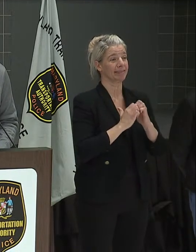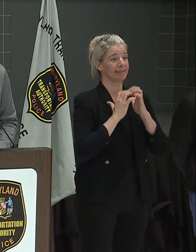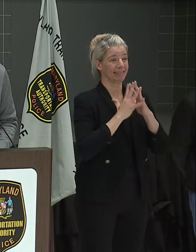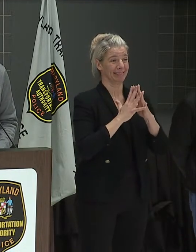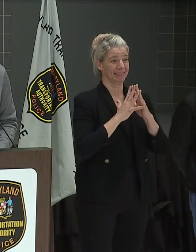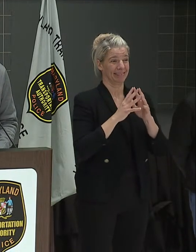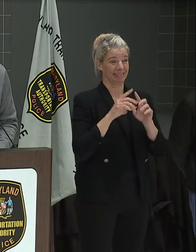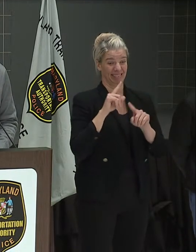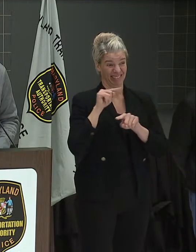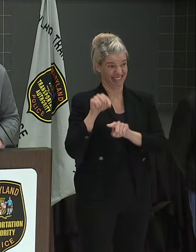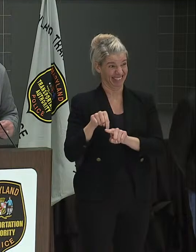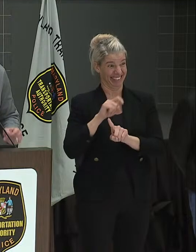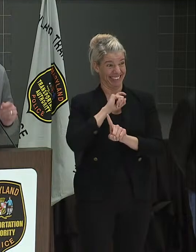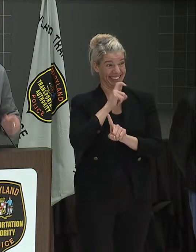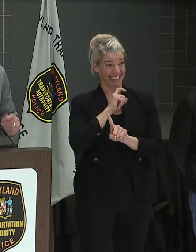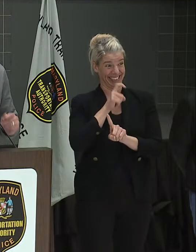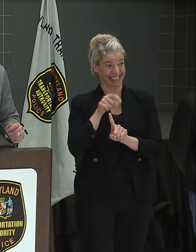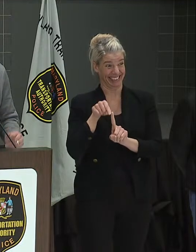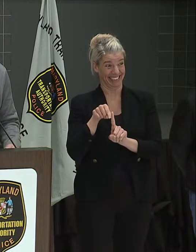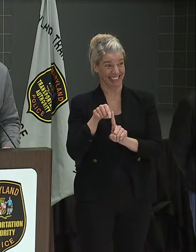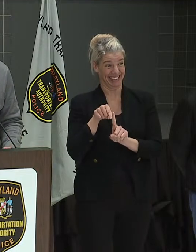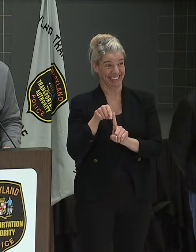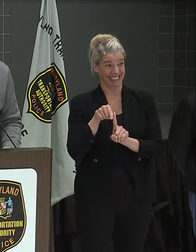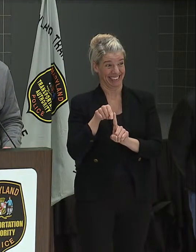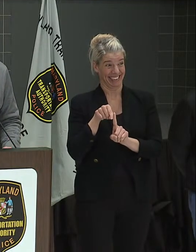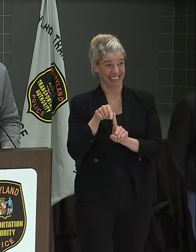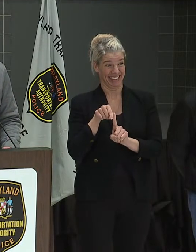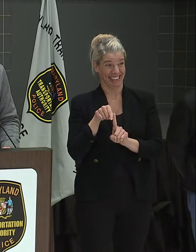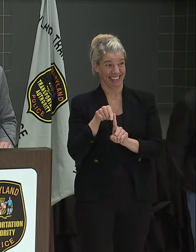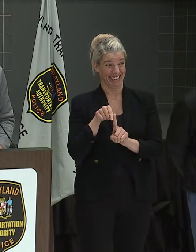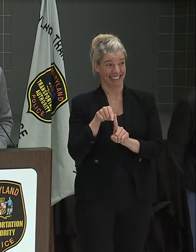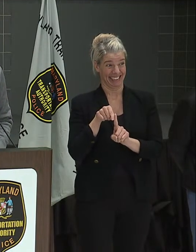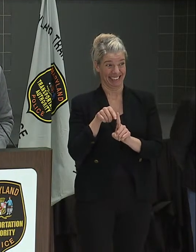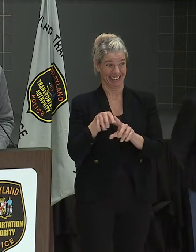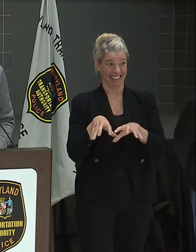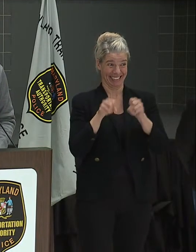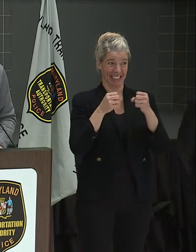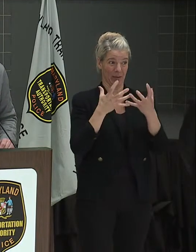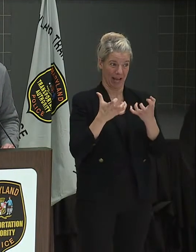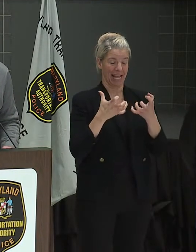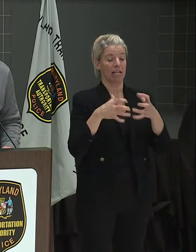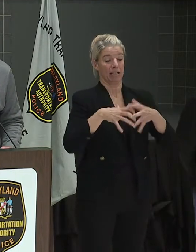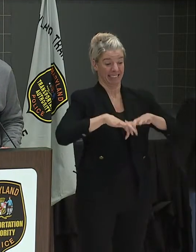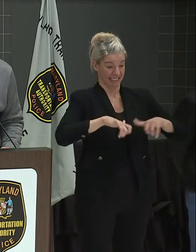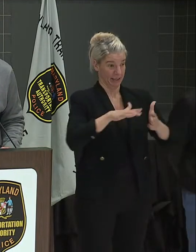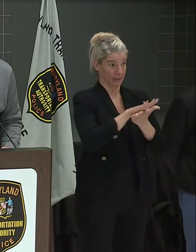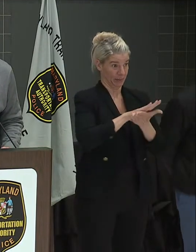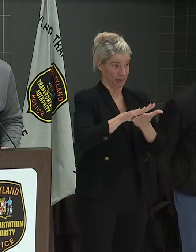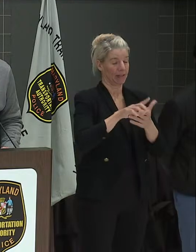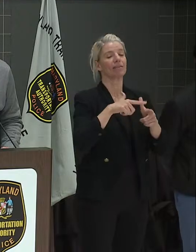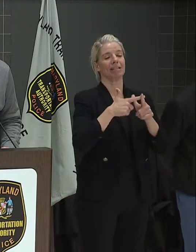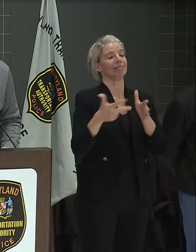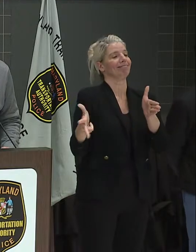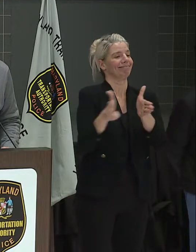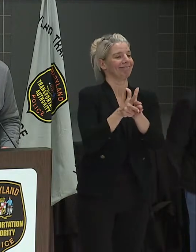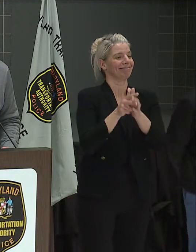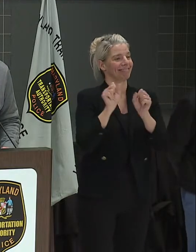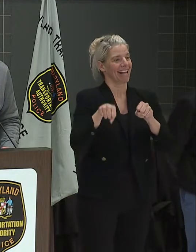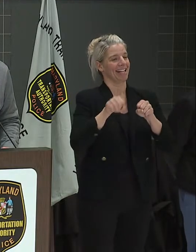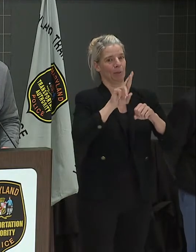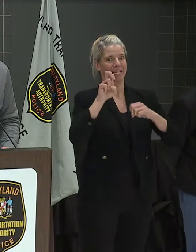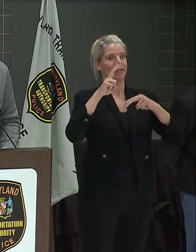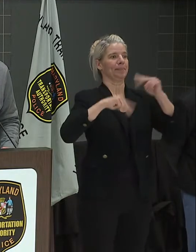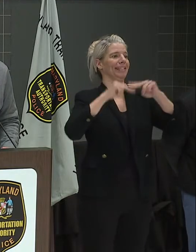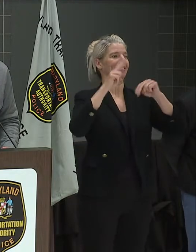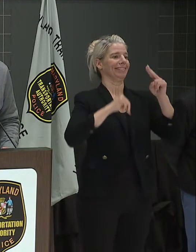And that same steel resolve will help us meet this moment, reopen our port, and rebuild the Key Bridge. I want to thank the